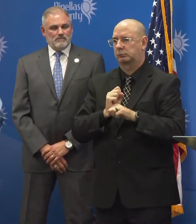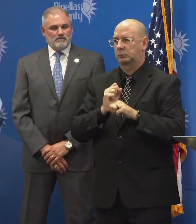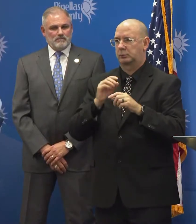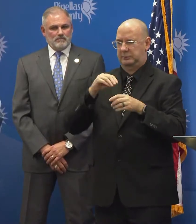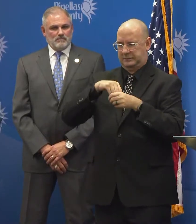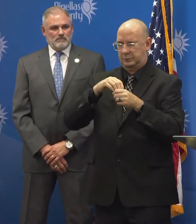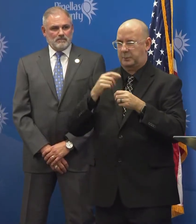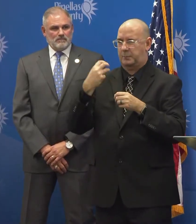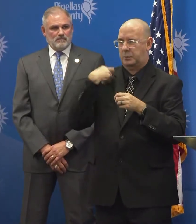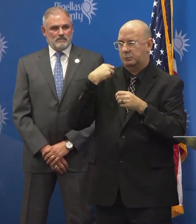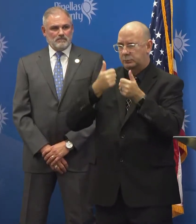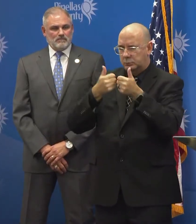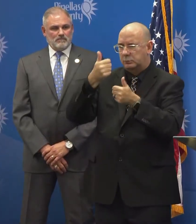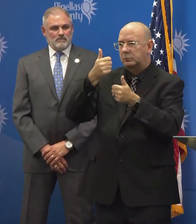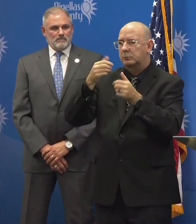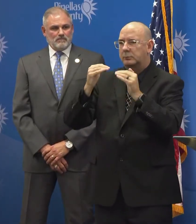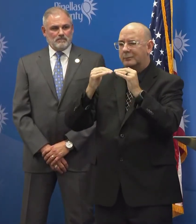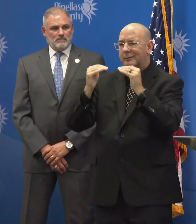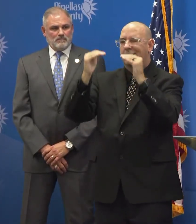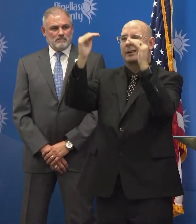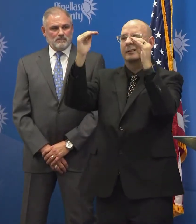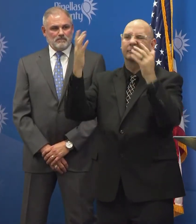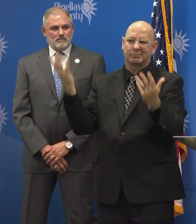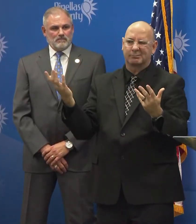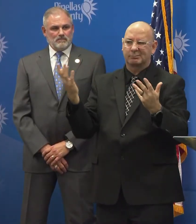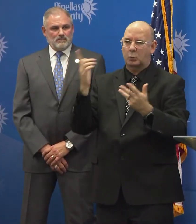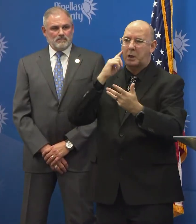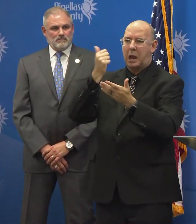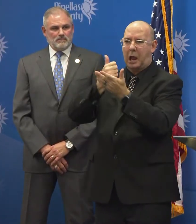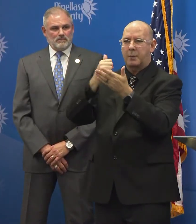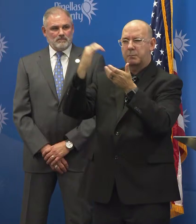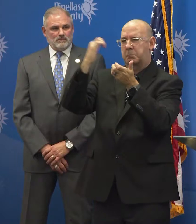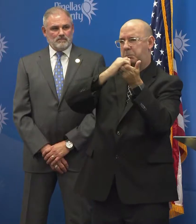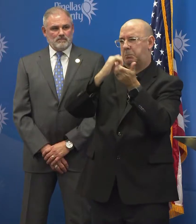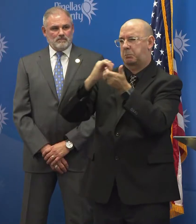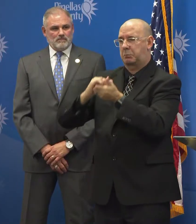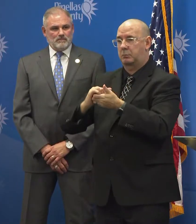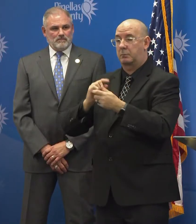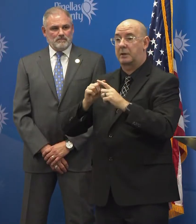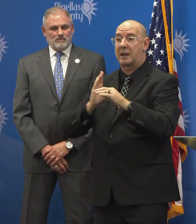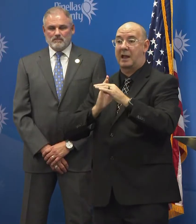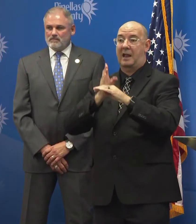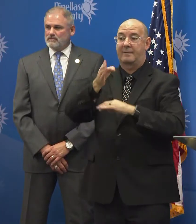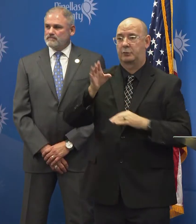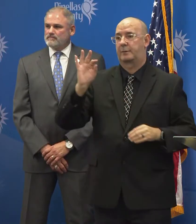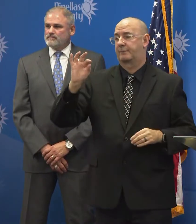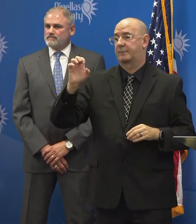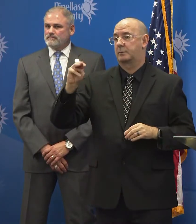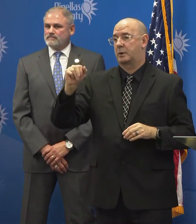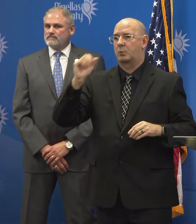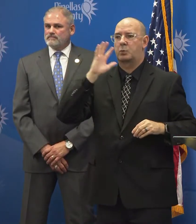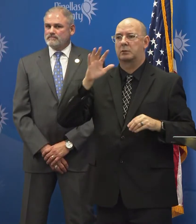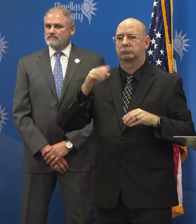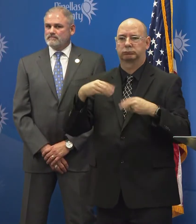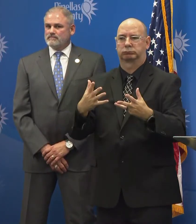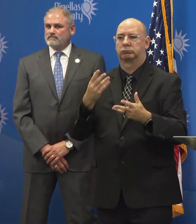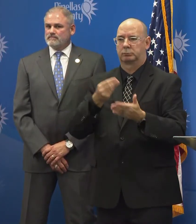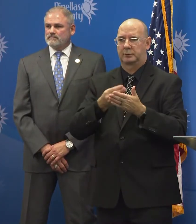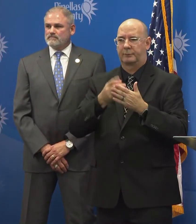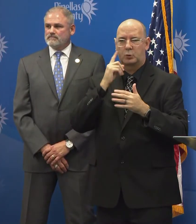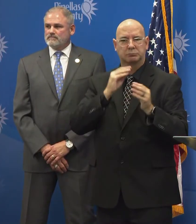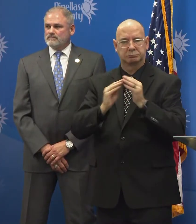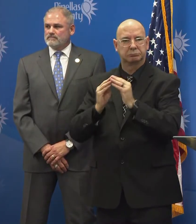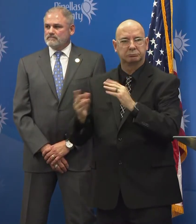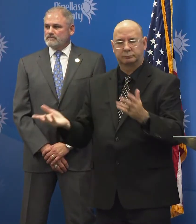FEMA will basically be to help write checks on the back end. And so things like individual assistance, which we will most likely be